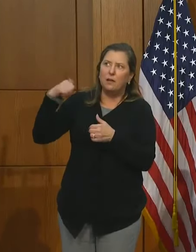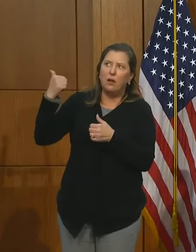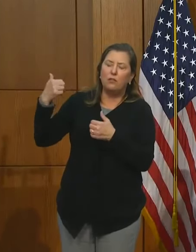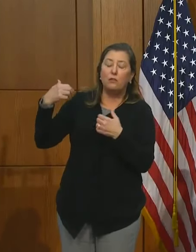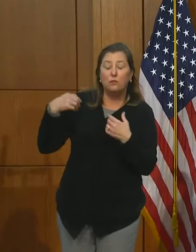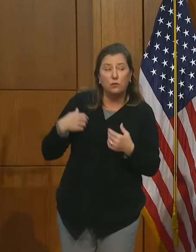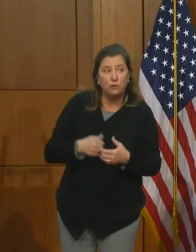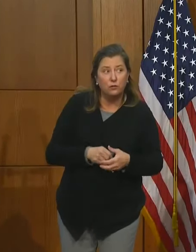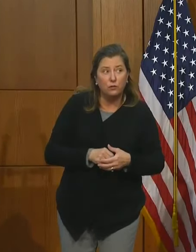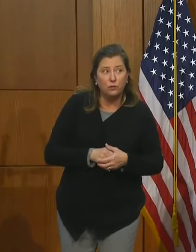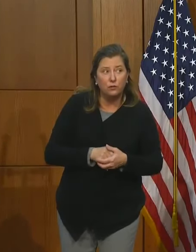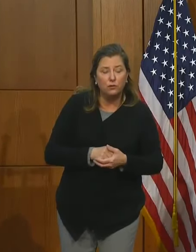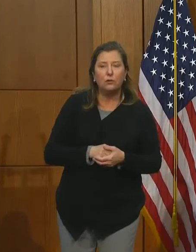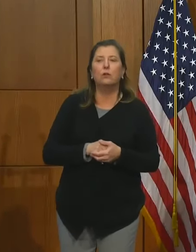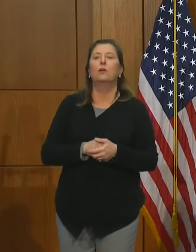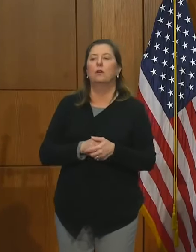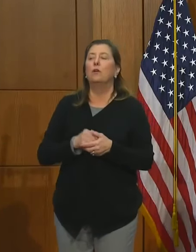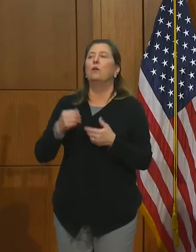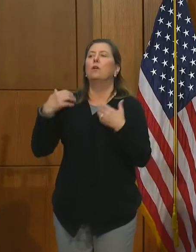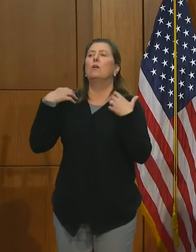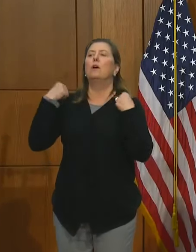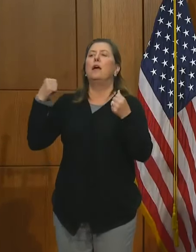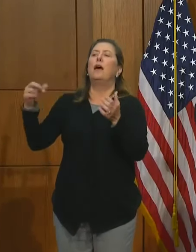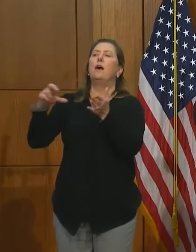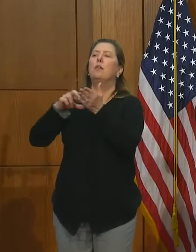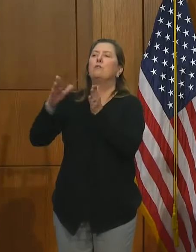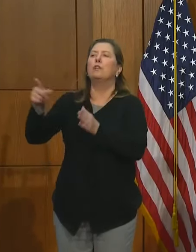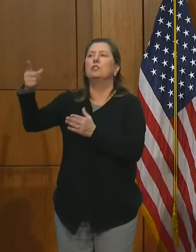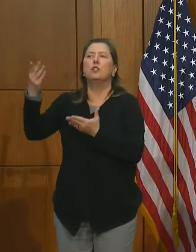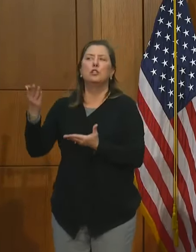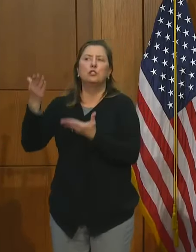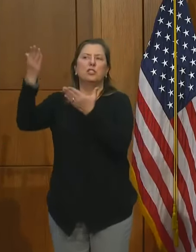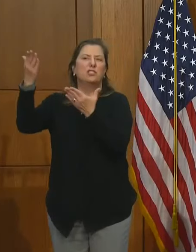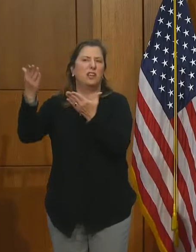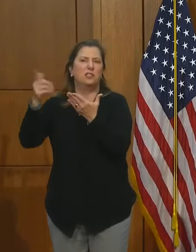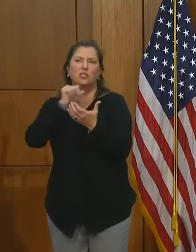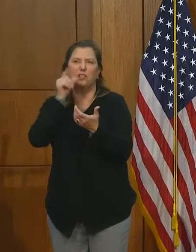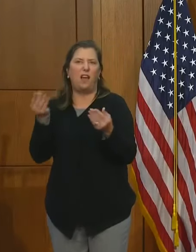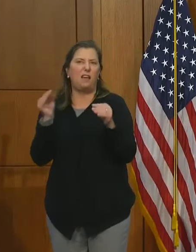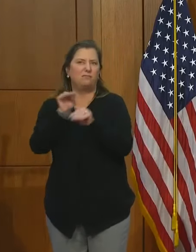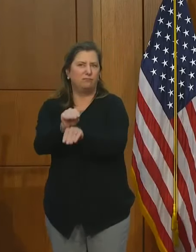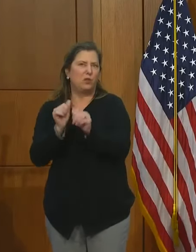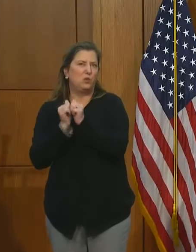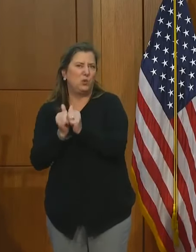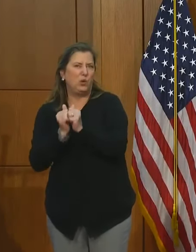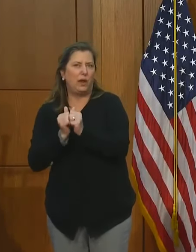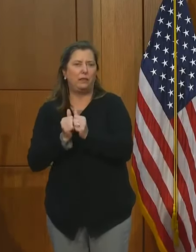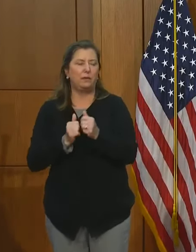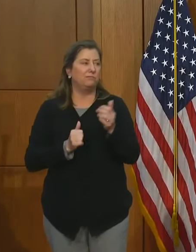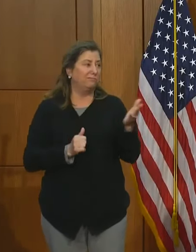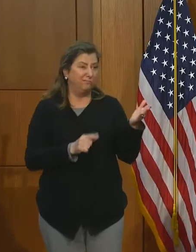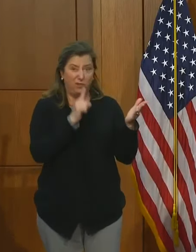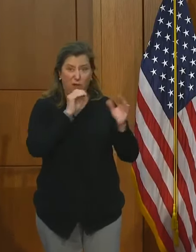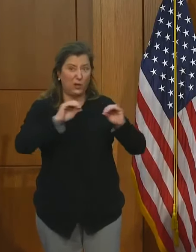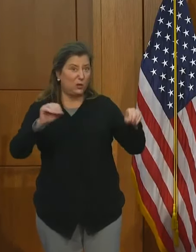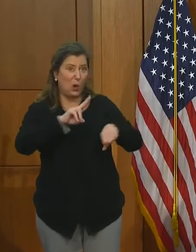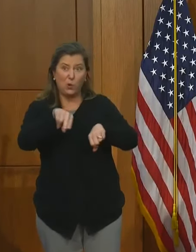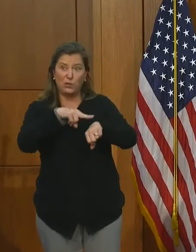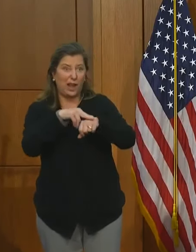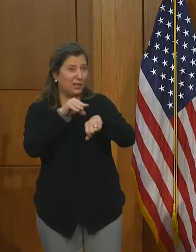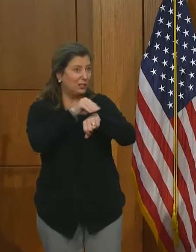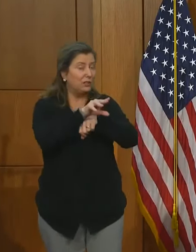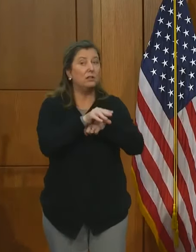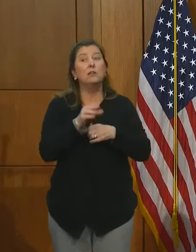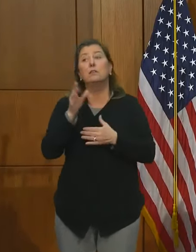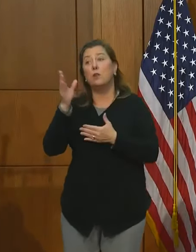given that what? Some health researchers have suggested that. As I said, there's no national guidance, so some health